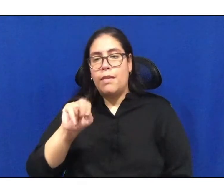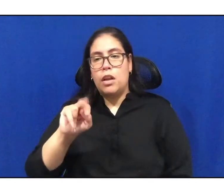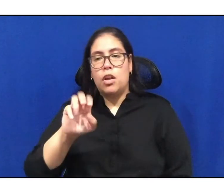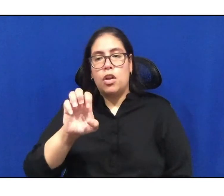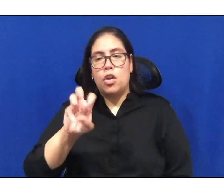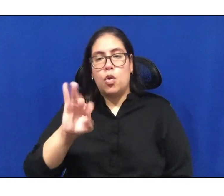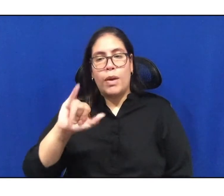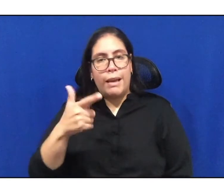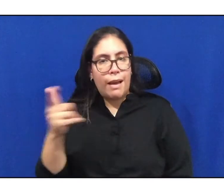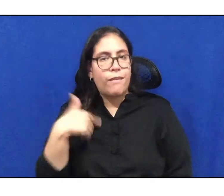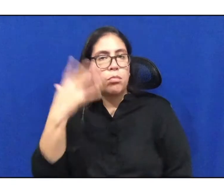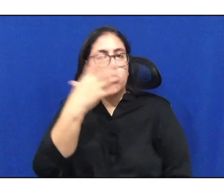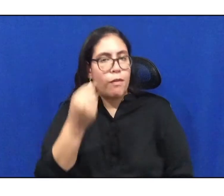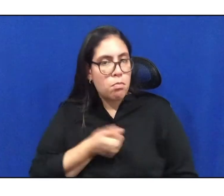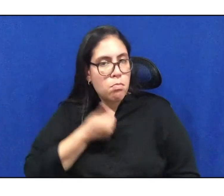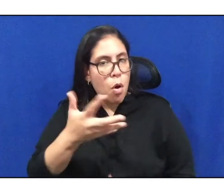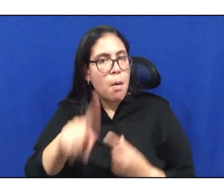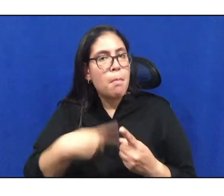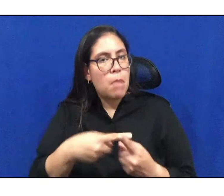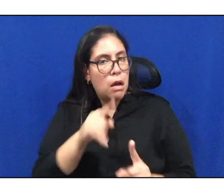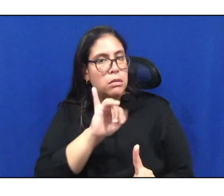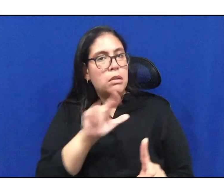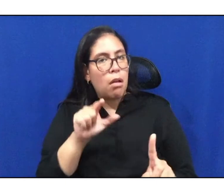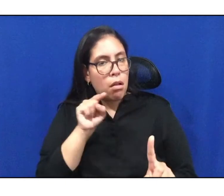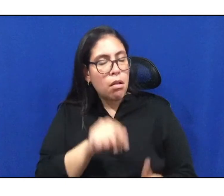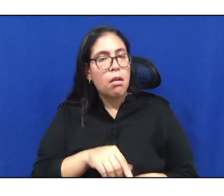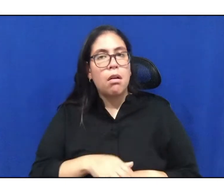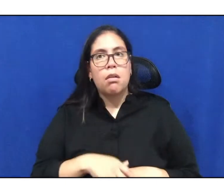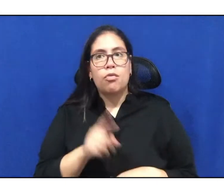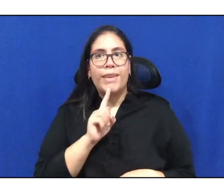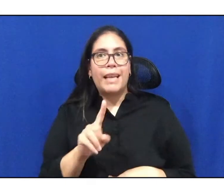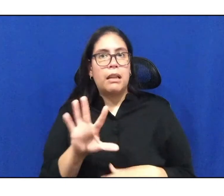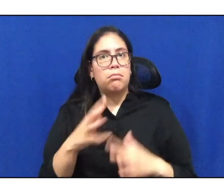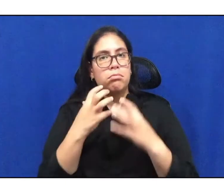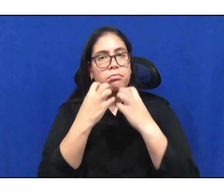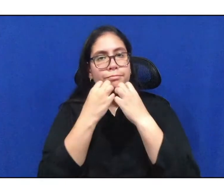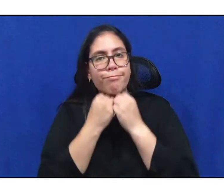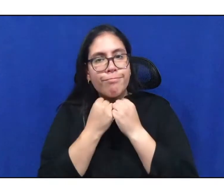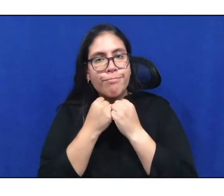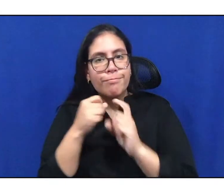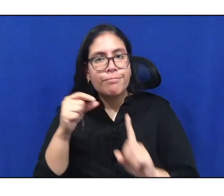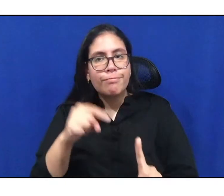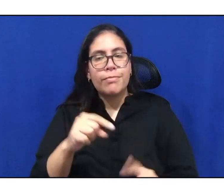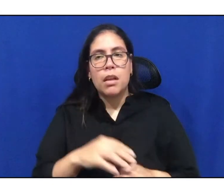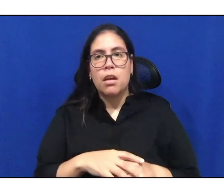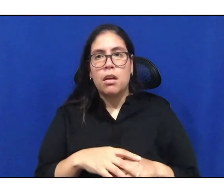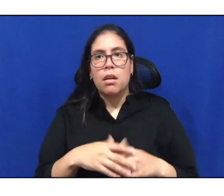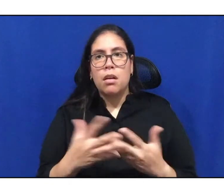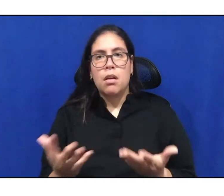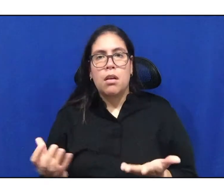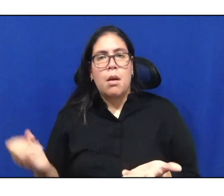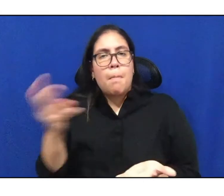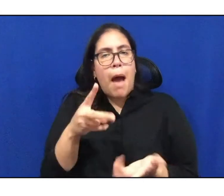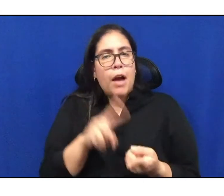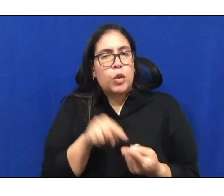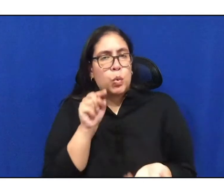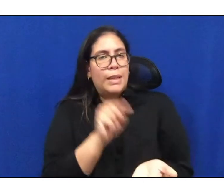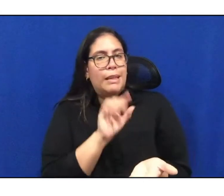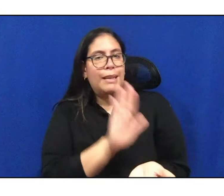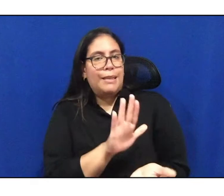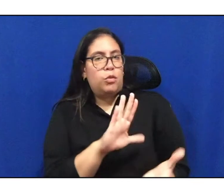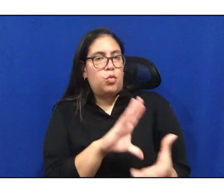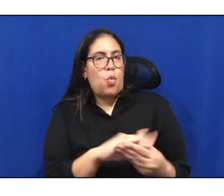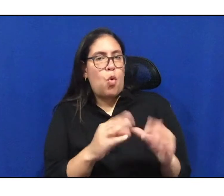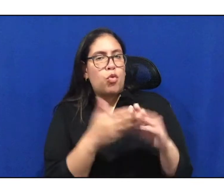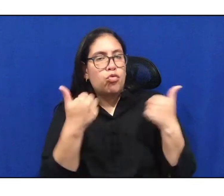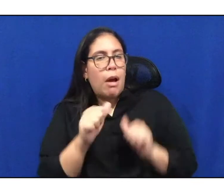Till, really embrace him and return to him and try to understand in a